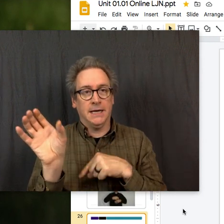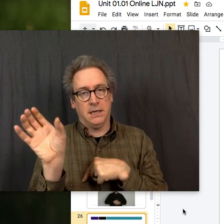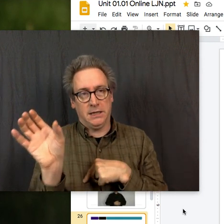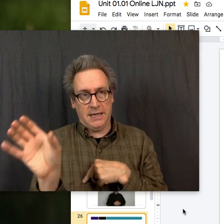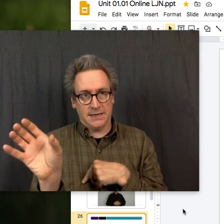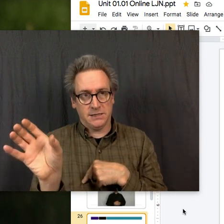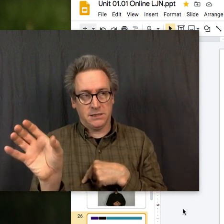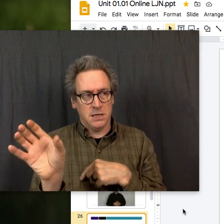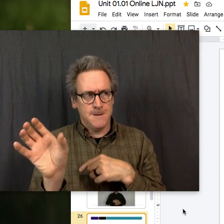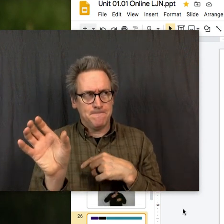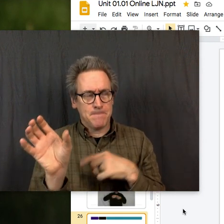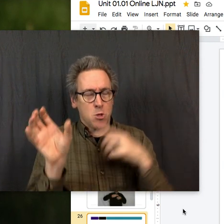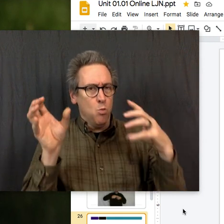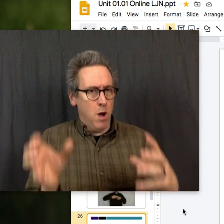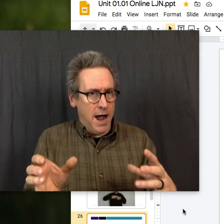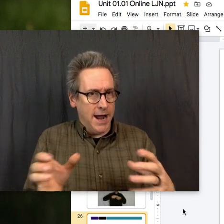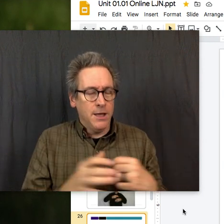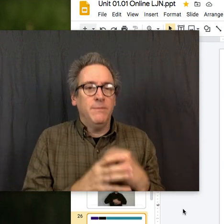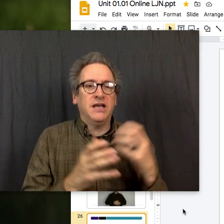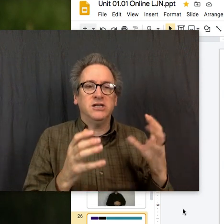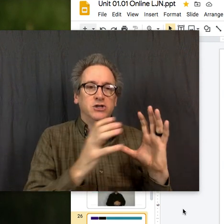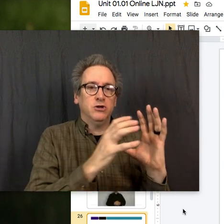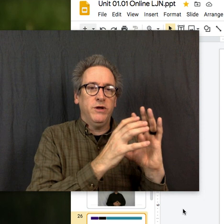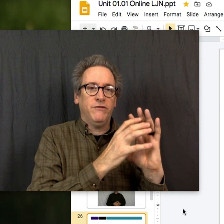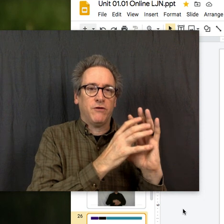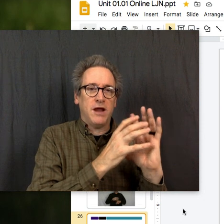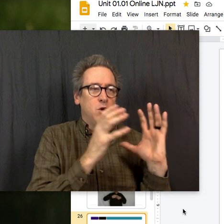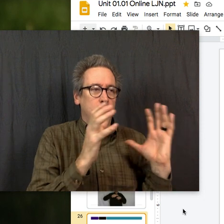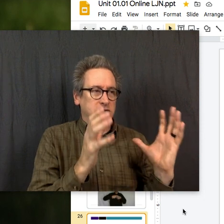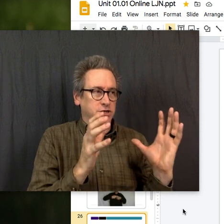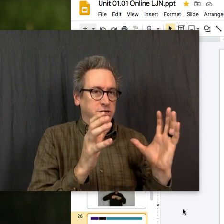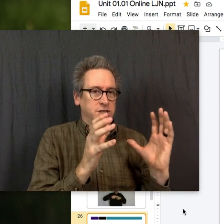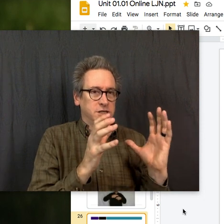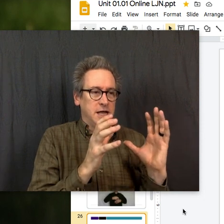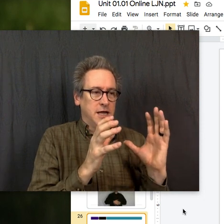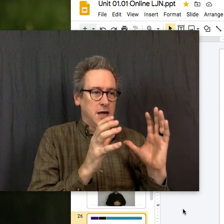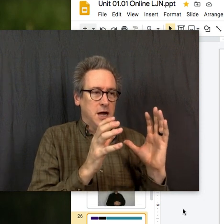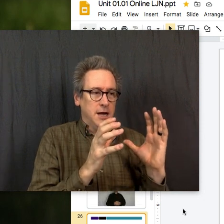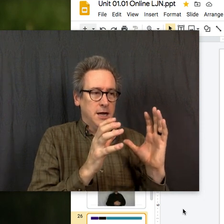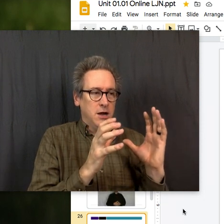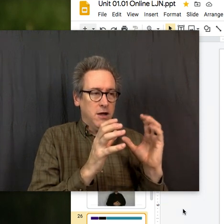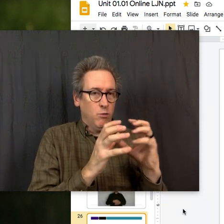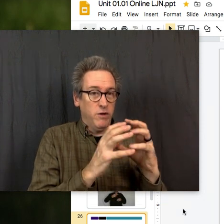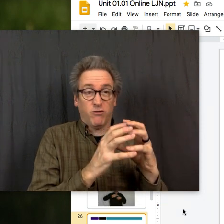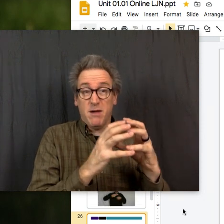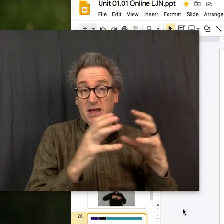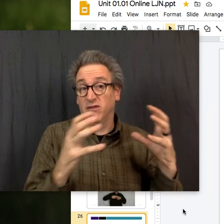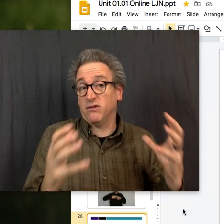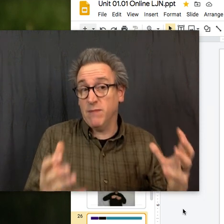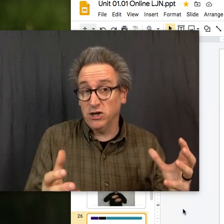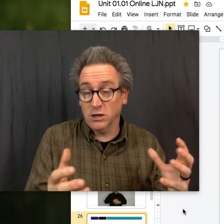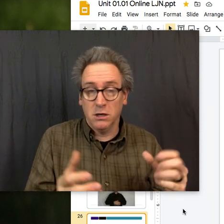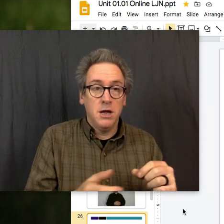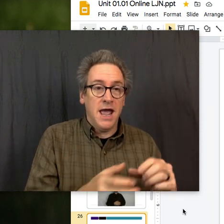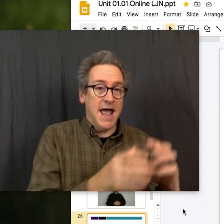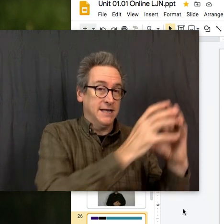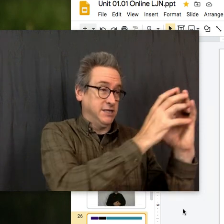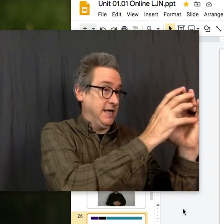sign last. Why? Because we frame questions, we frame